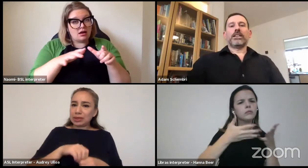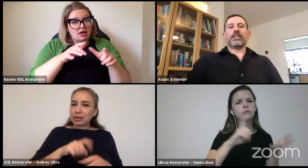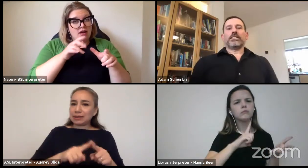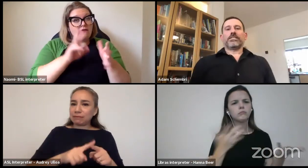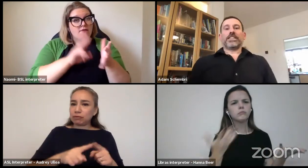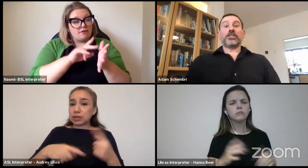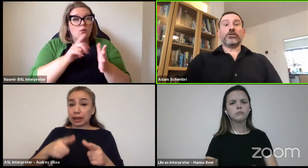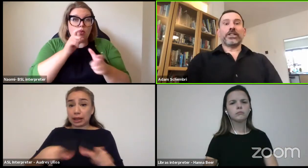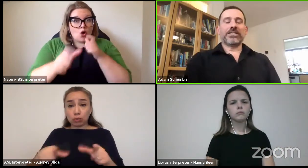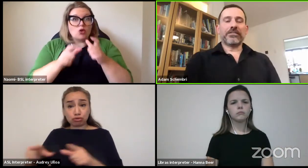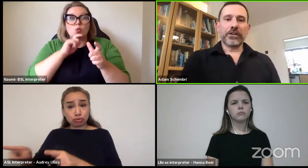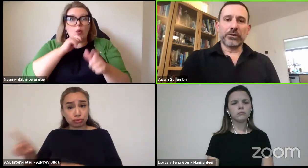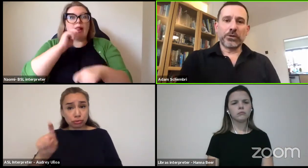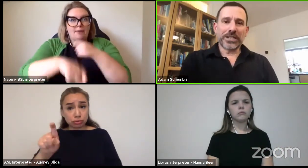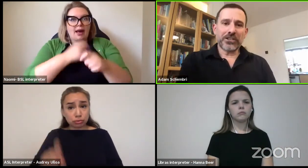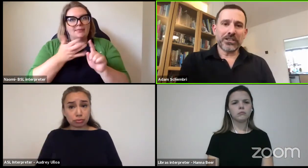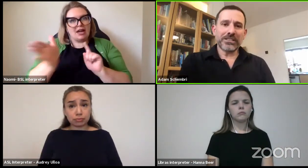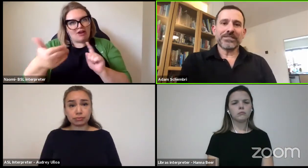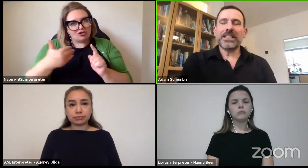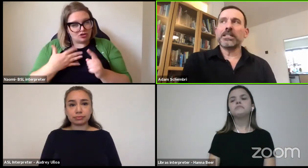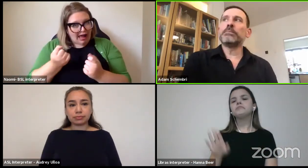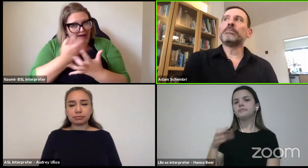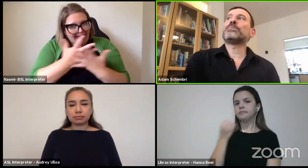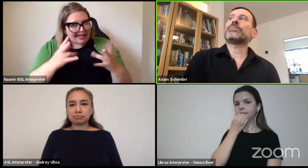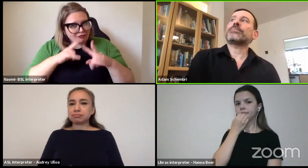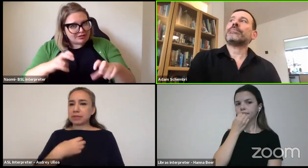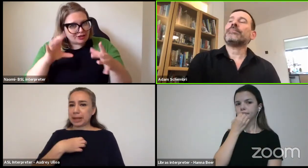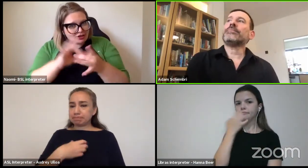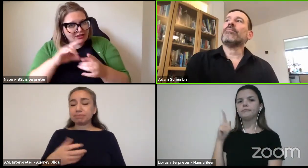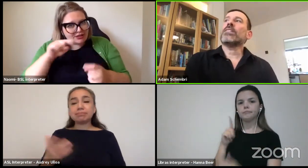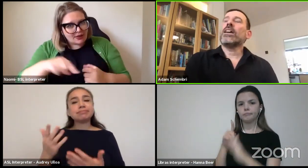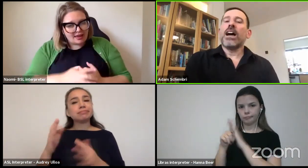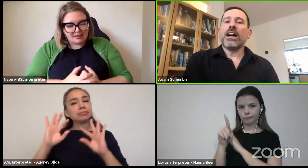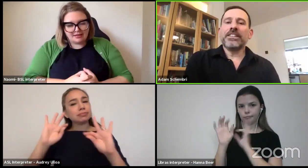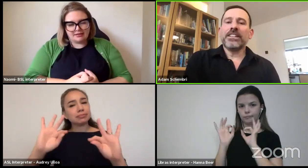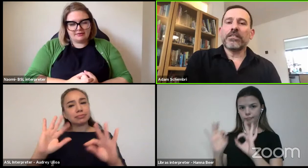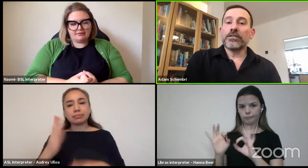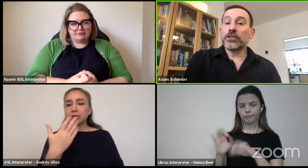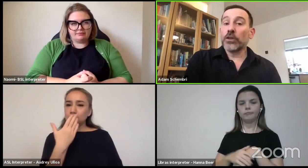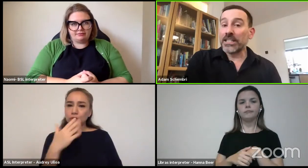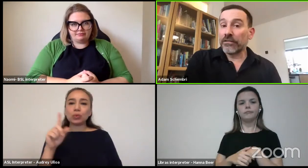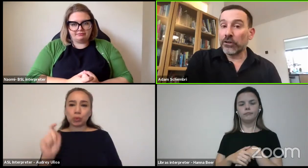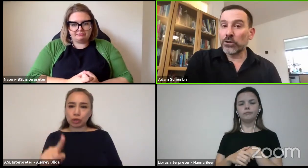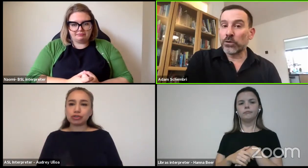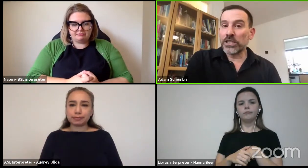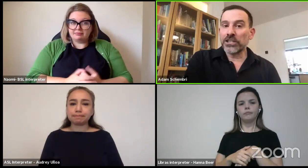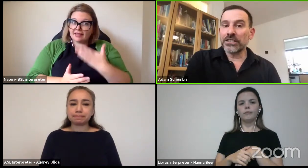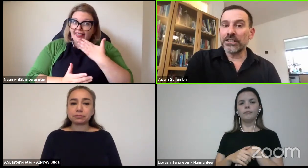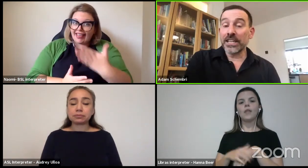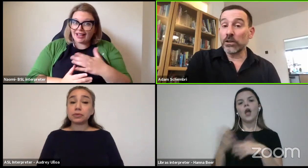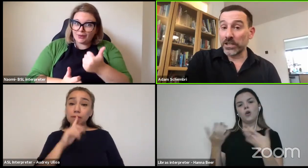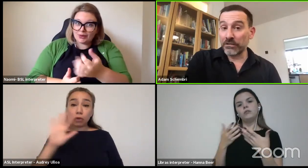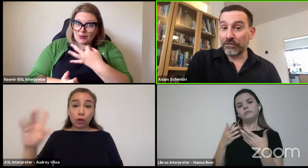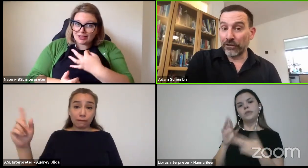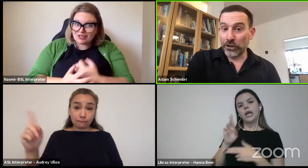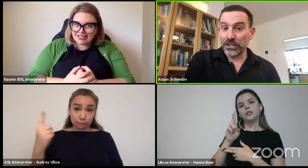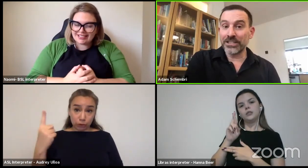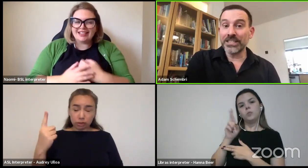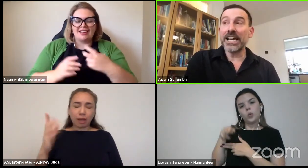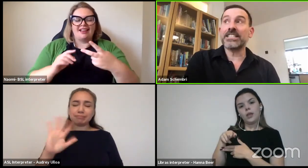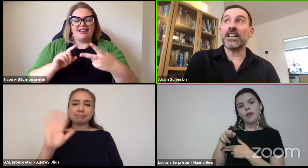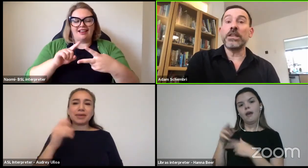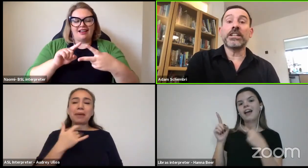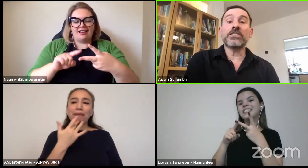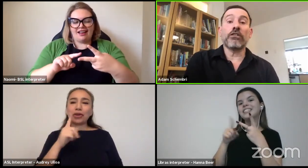Thank you. That's a very good question. to answer the first question, the second question